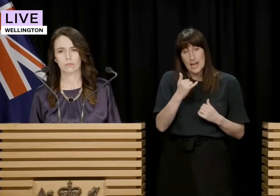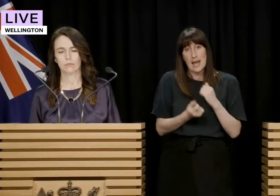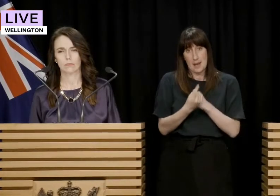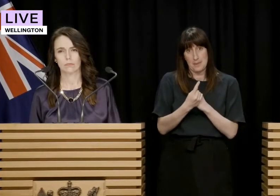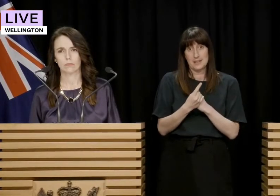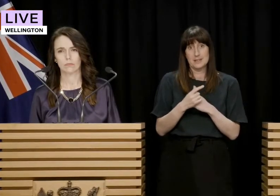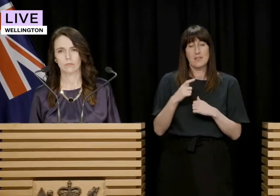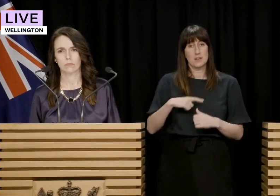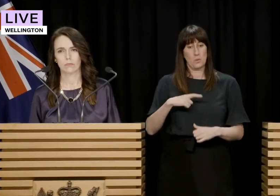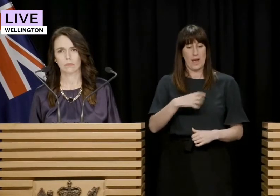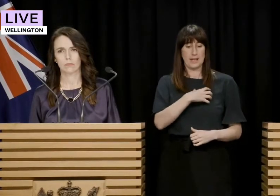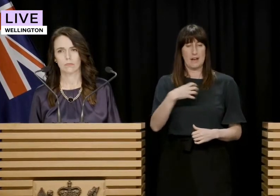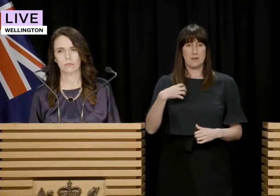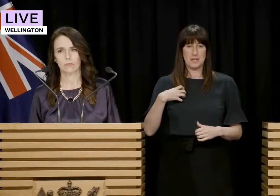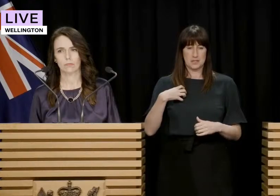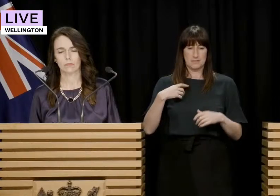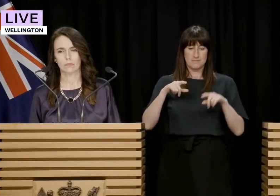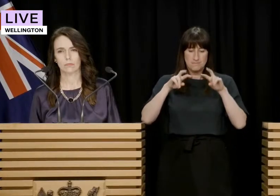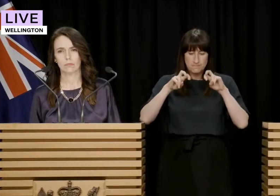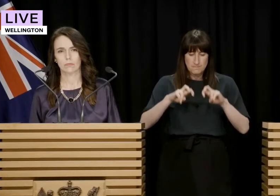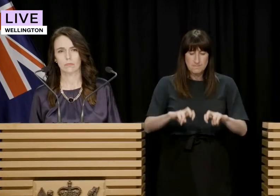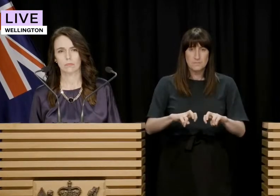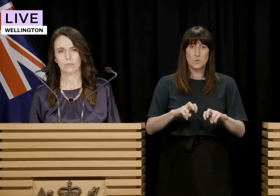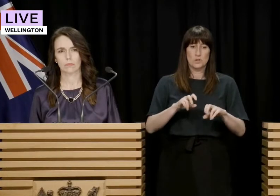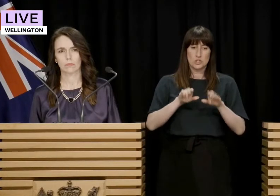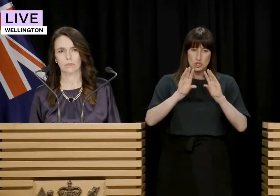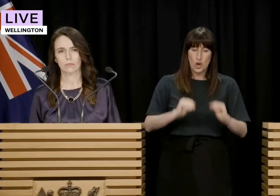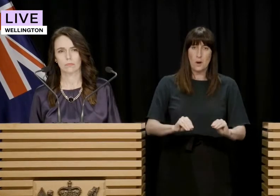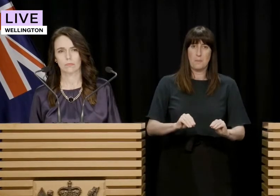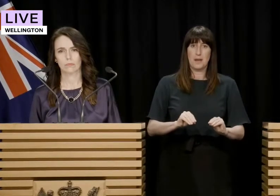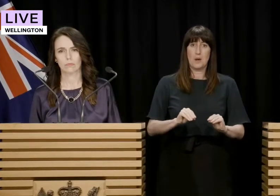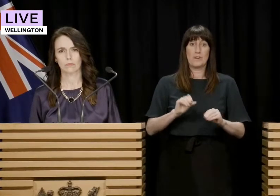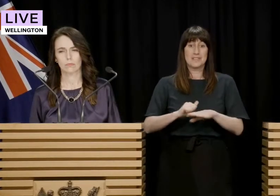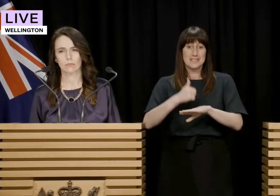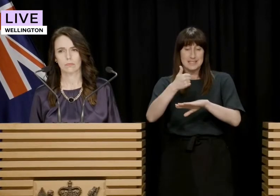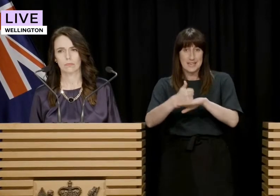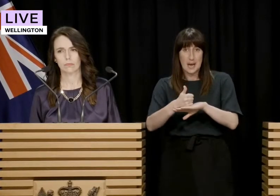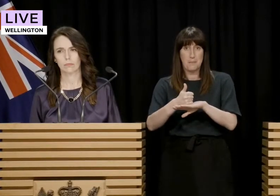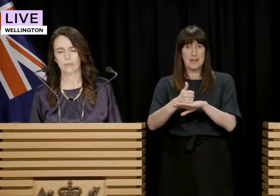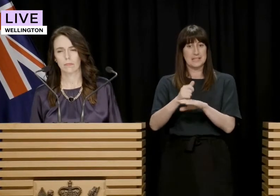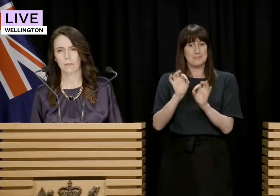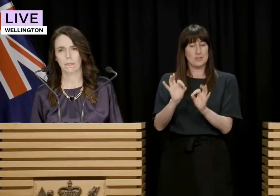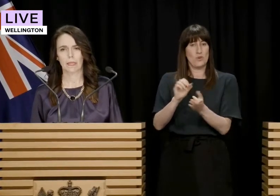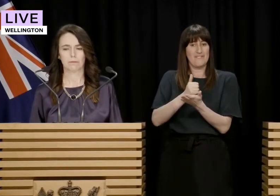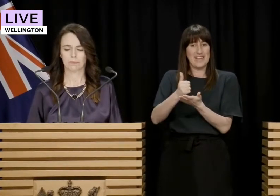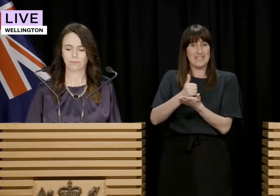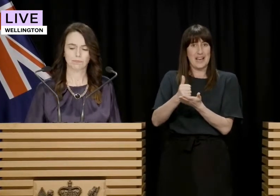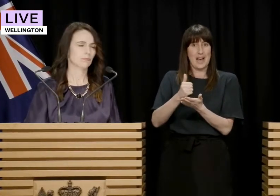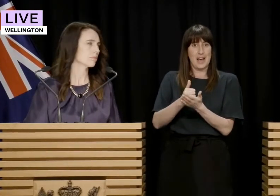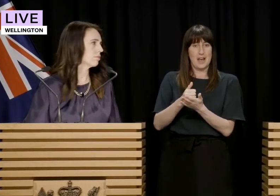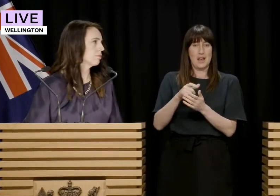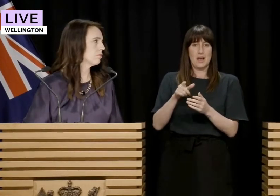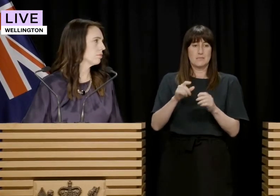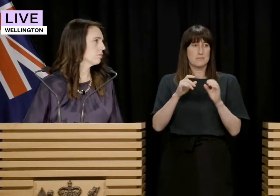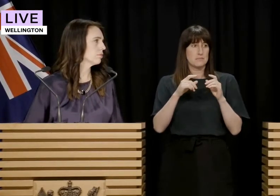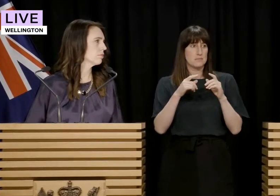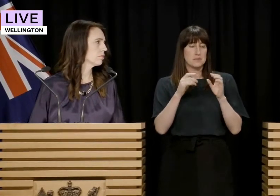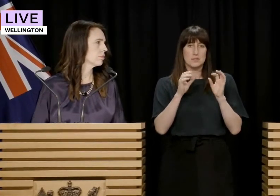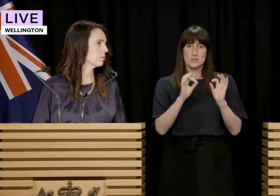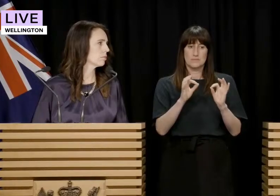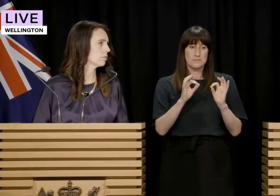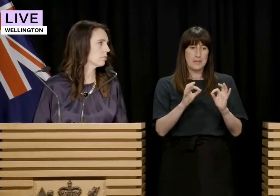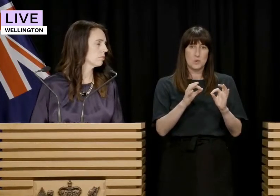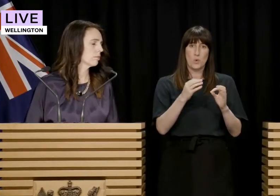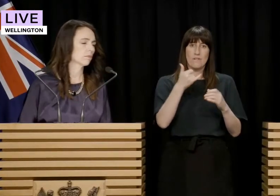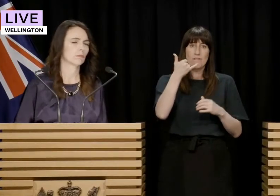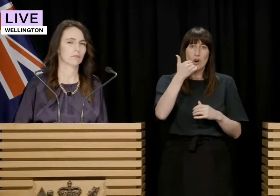crack down on migrant exploitation. That's why we've set up a migrant exploitation visa. That's why we've set up an 0800 number for reporting concerns in this area.